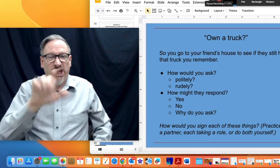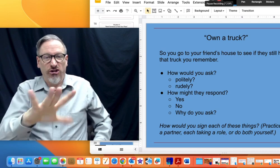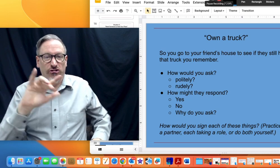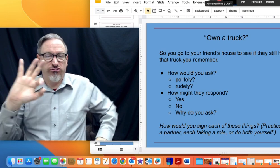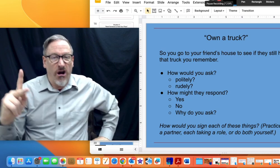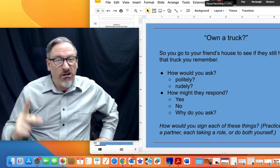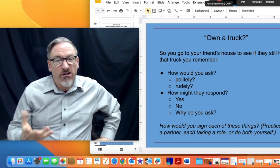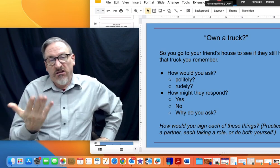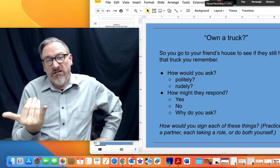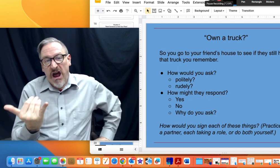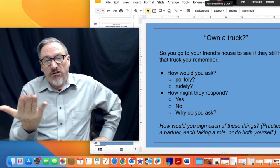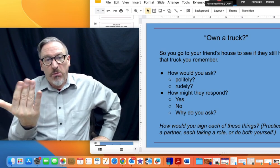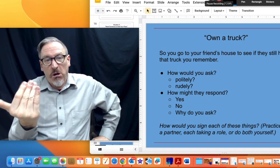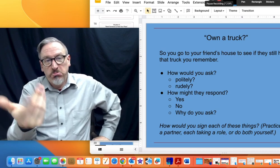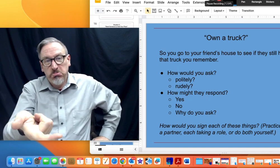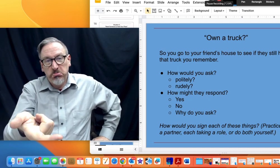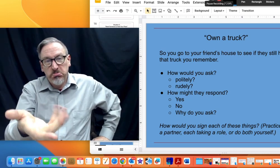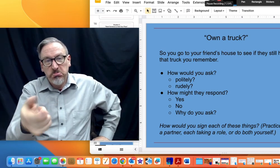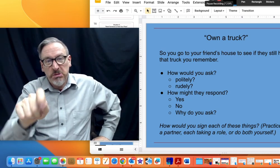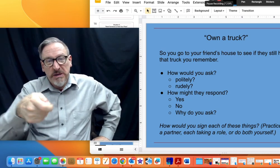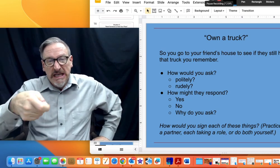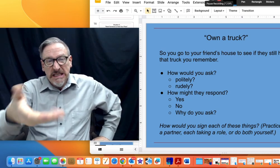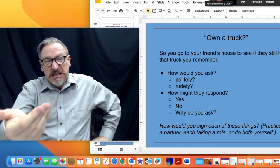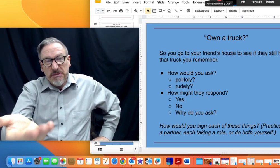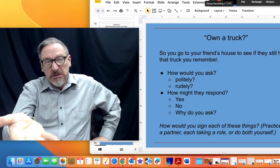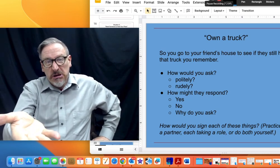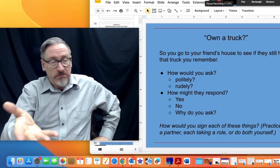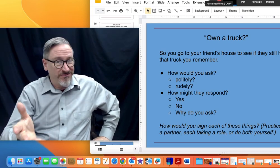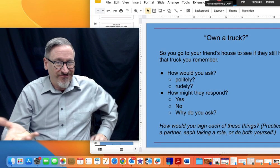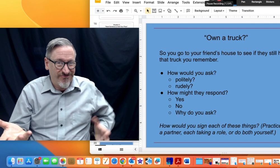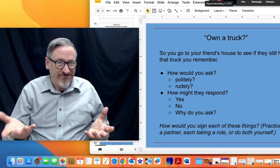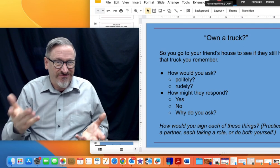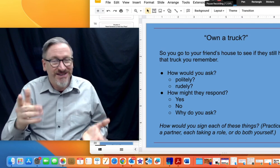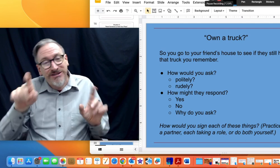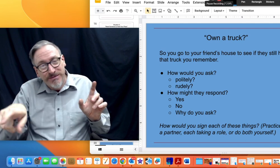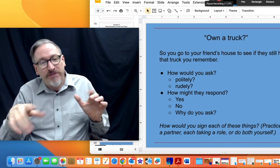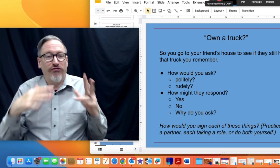I need your truck. Now, come on. Be keys, gimme, gimme.